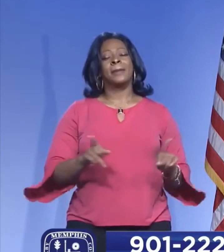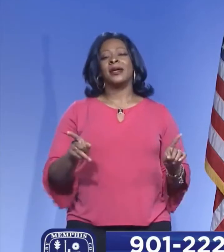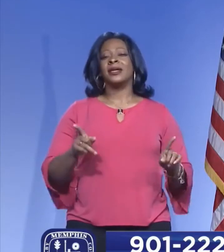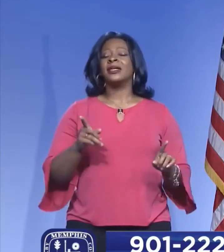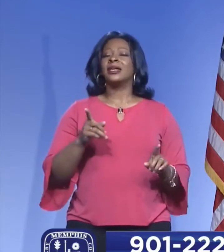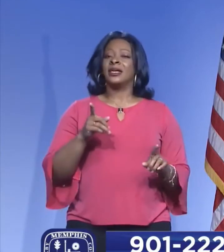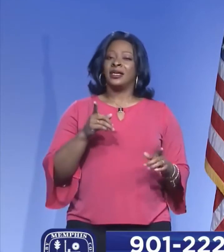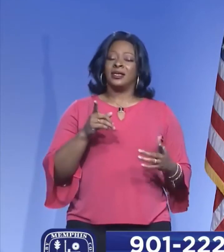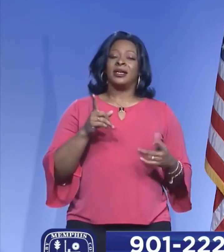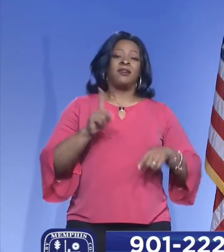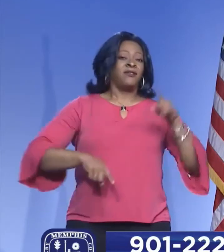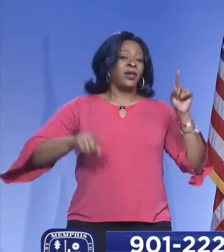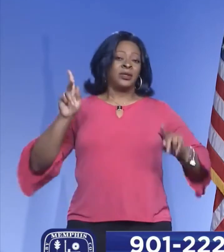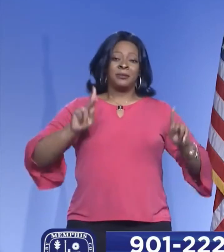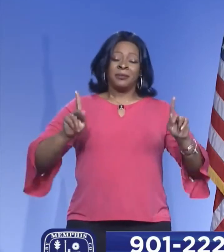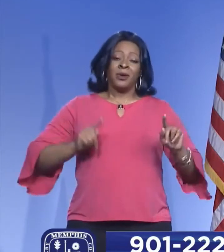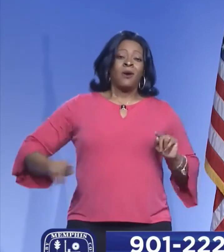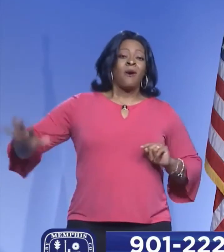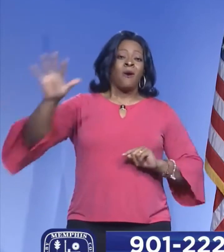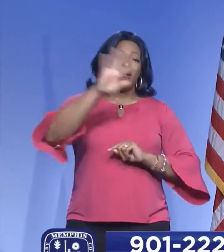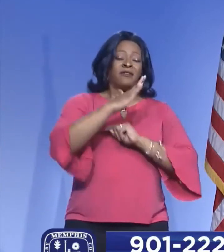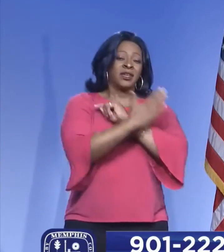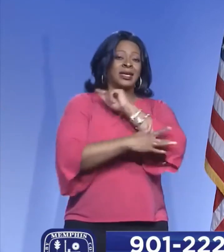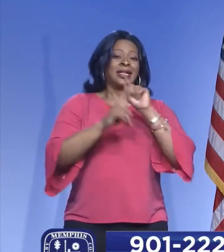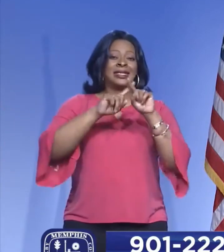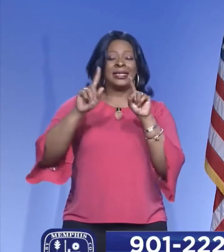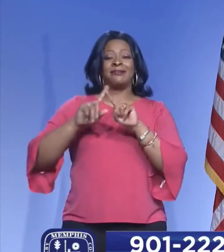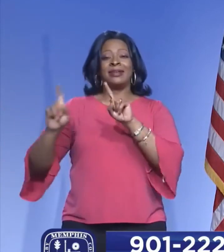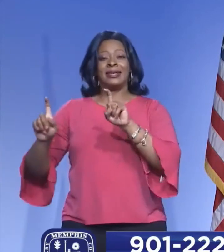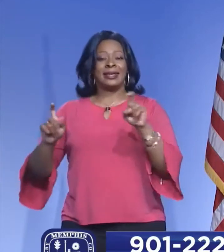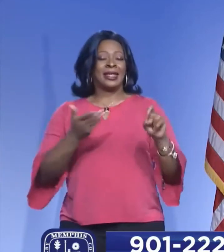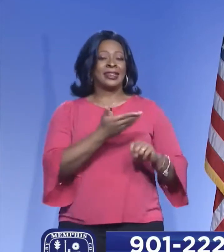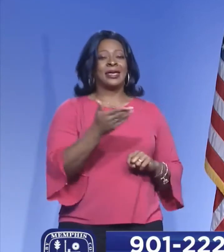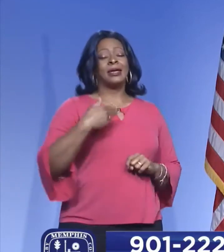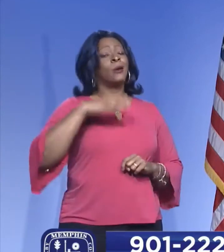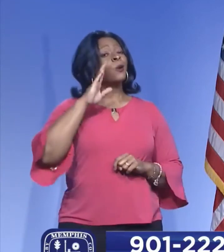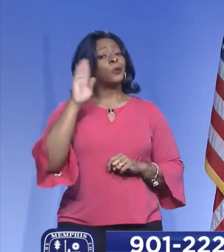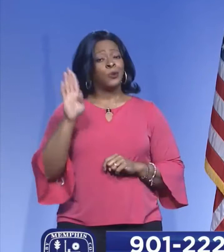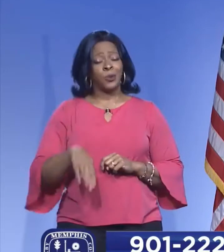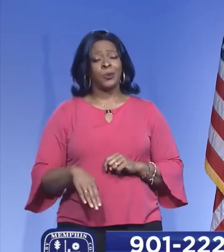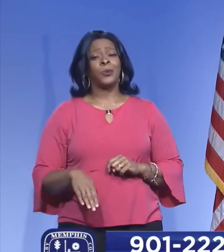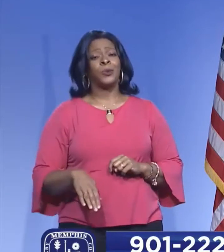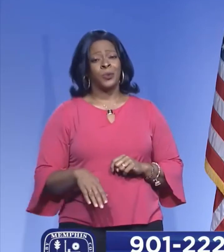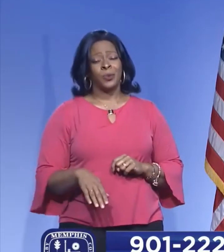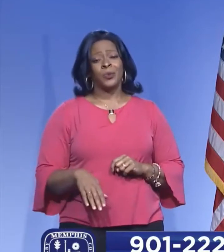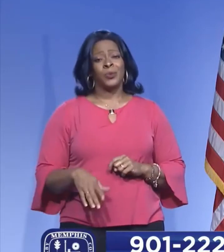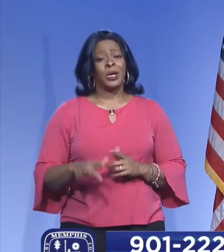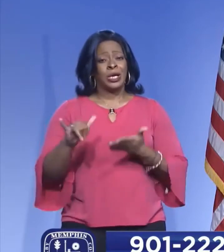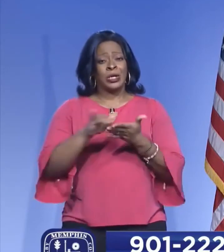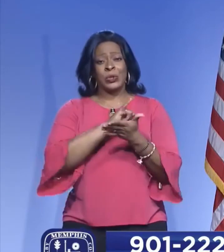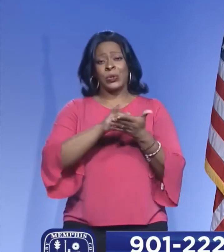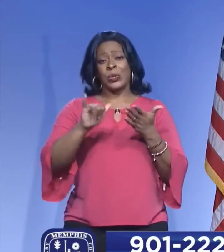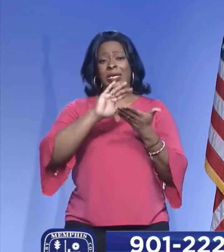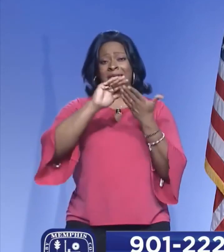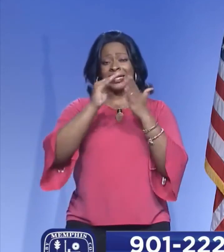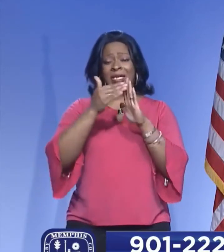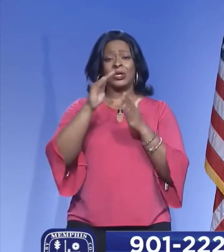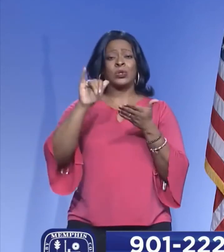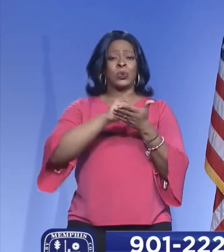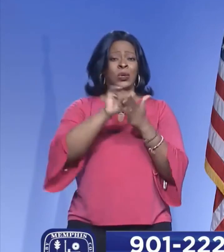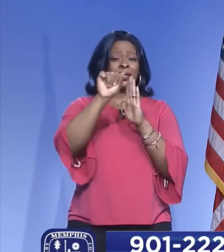Various folks around the country have tried different things. I know that in New York City or New York State,